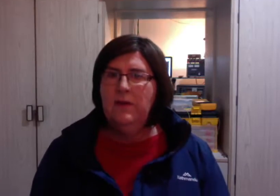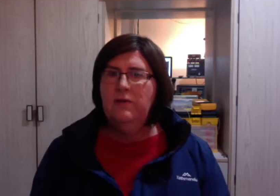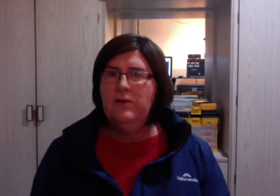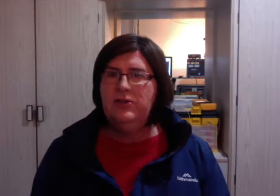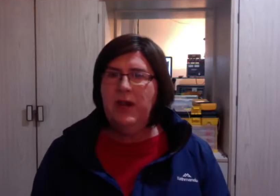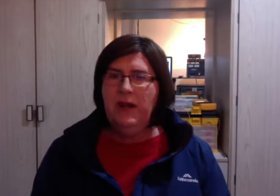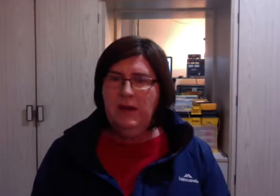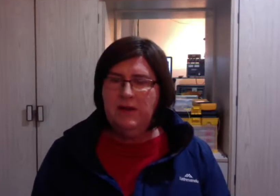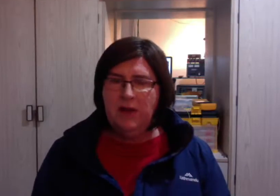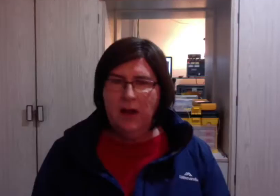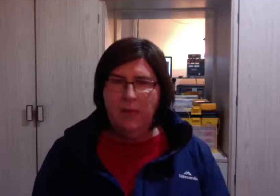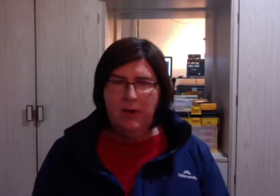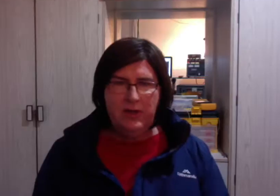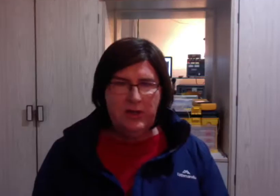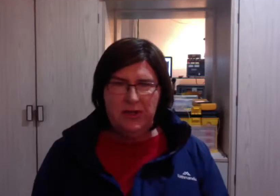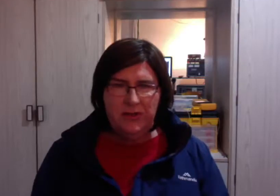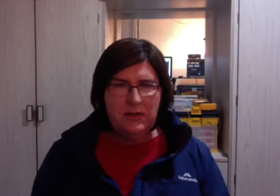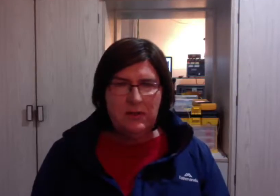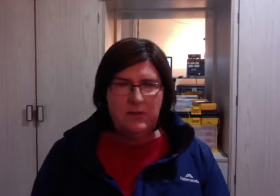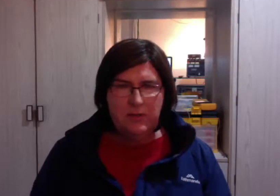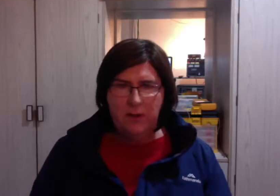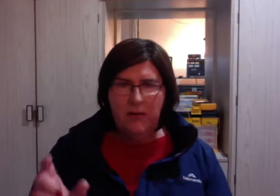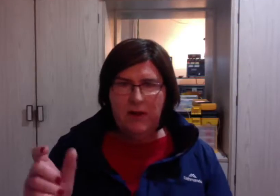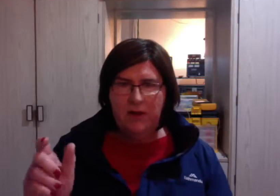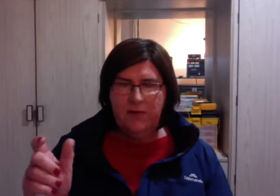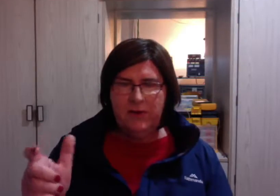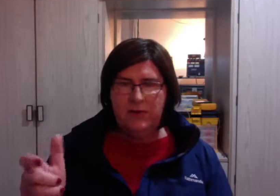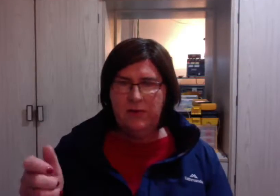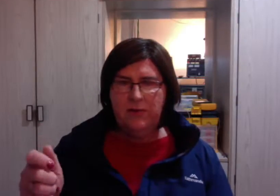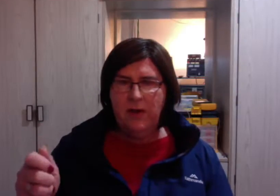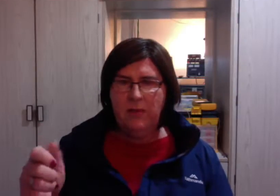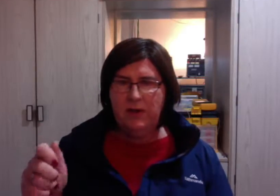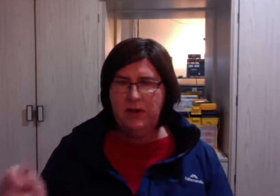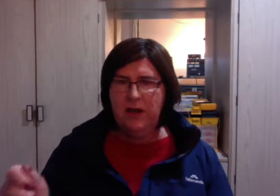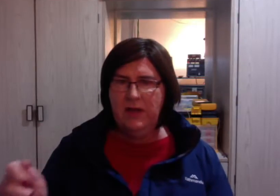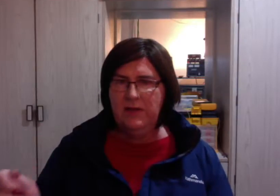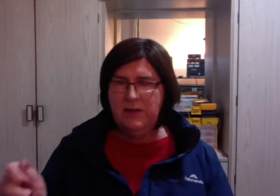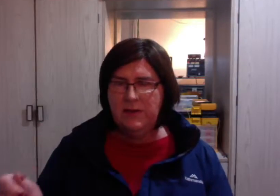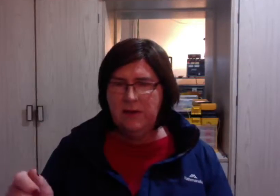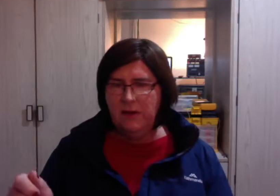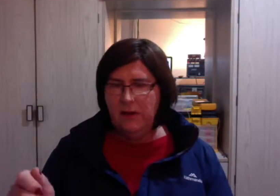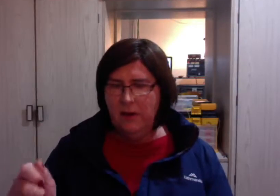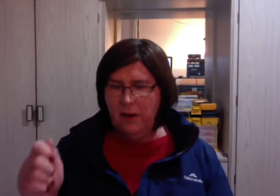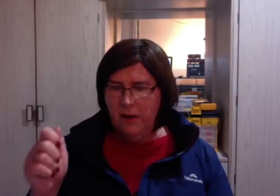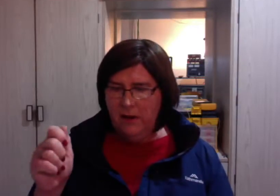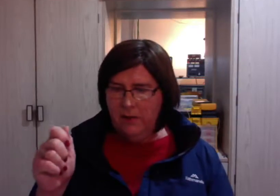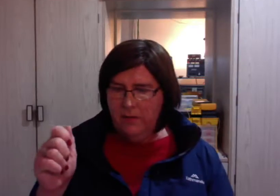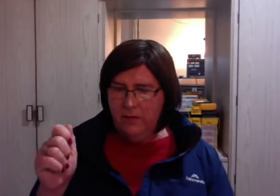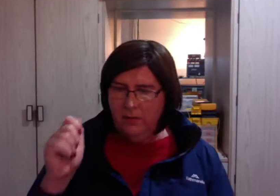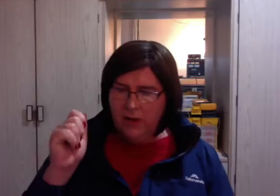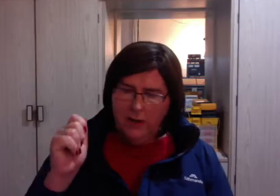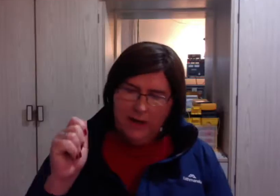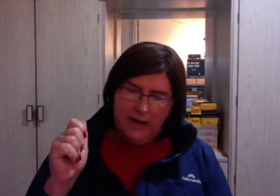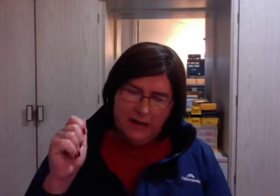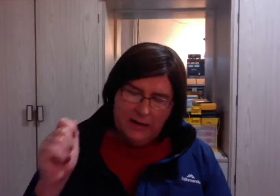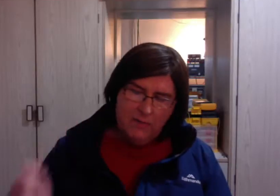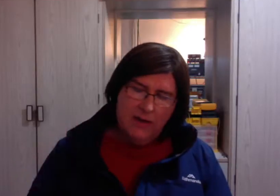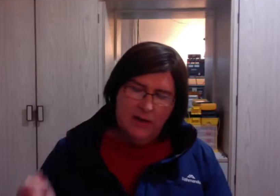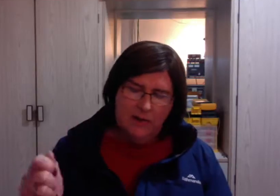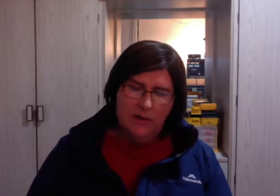For checking the tyre pressure, just buy one of those digital tyre pressure gauges. If you're going to get really